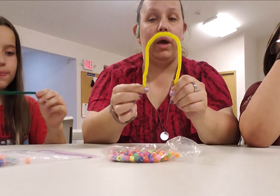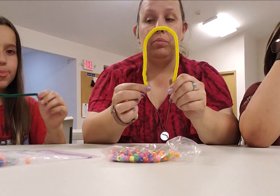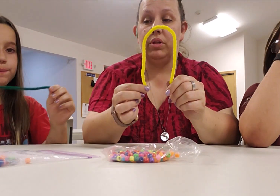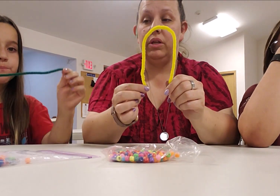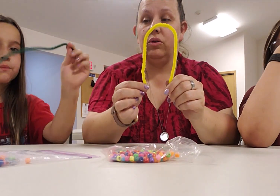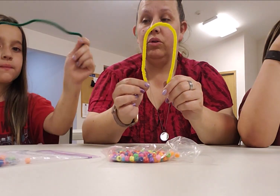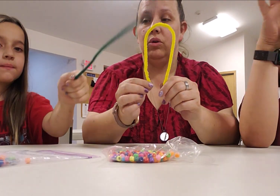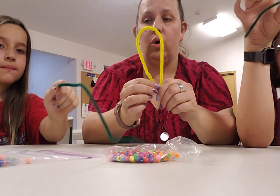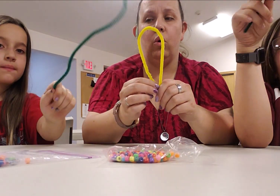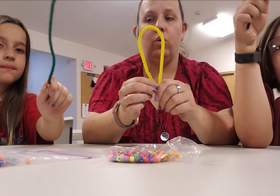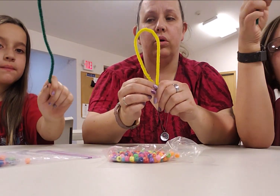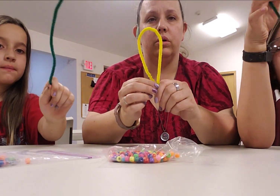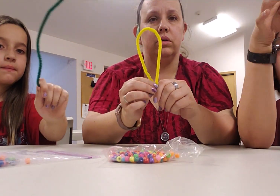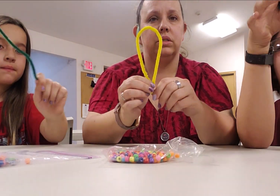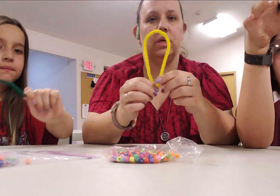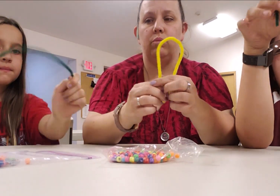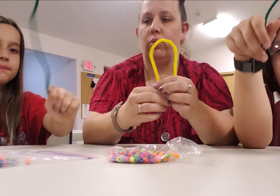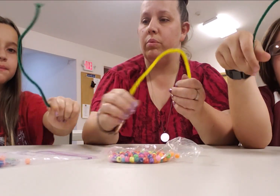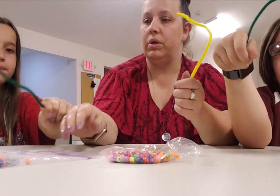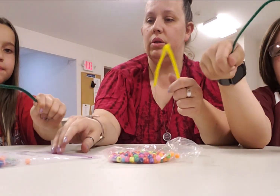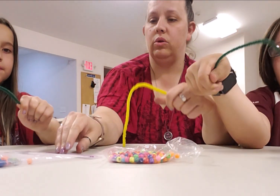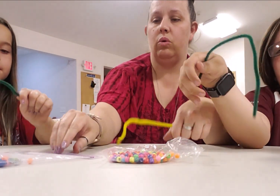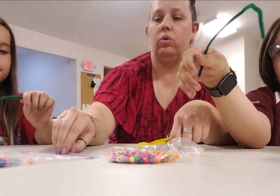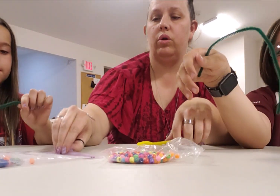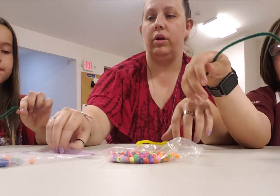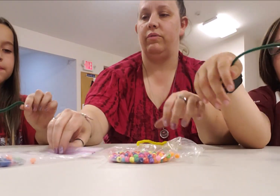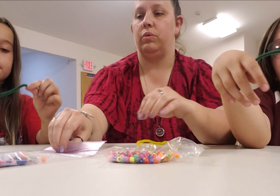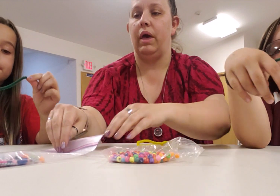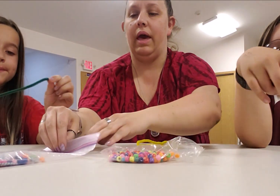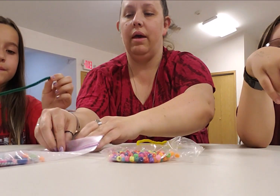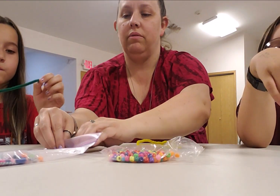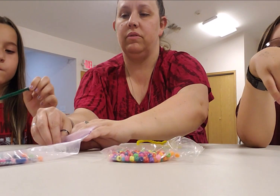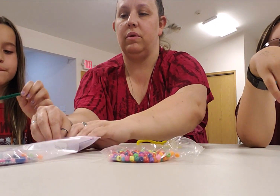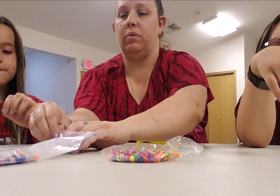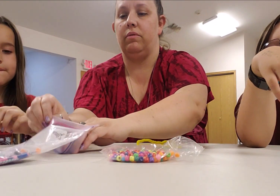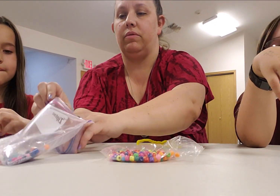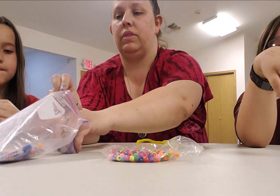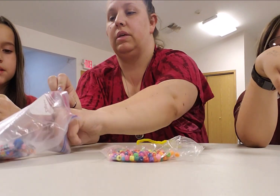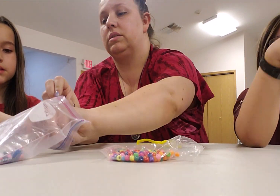pipe cleaner or some ribbon, or if you have some of this,